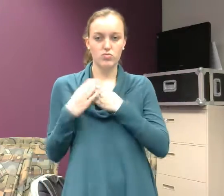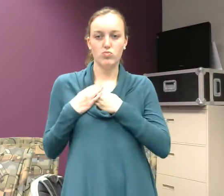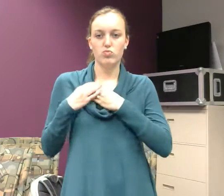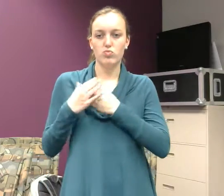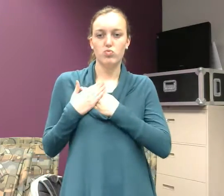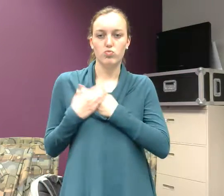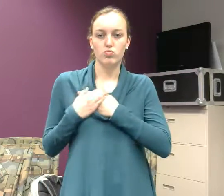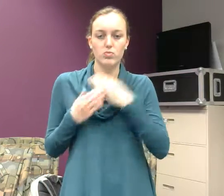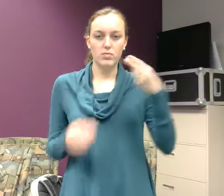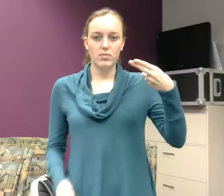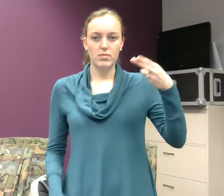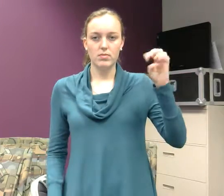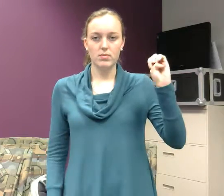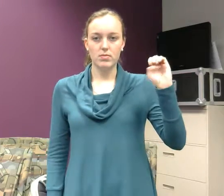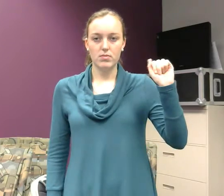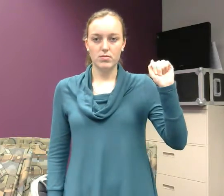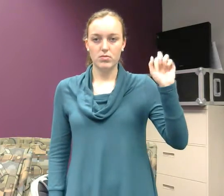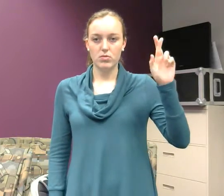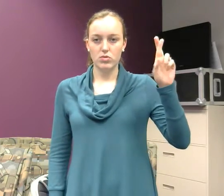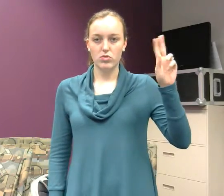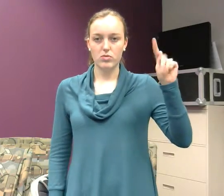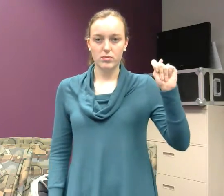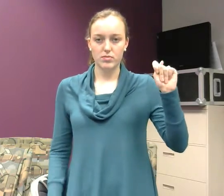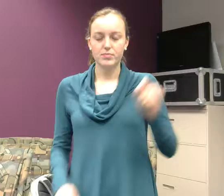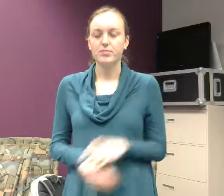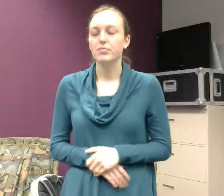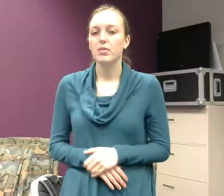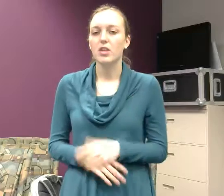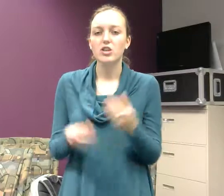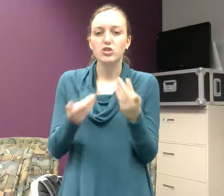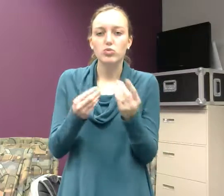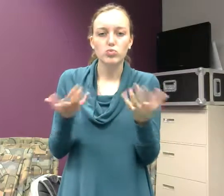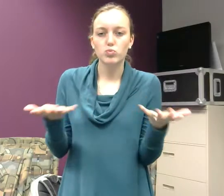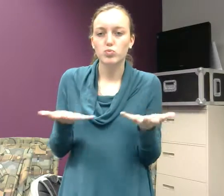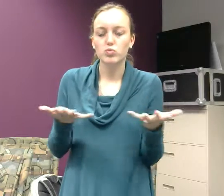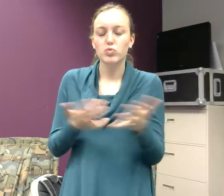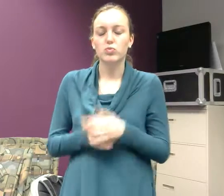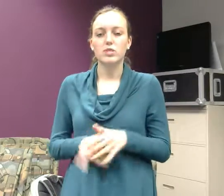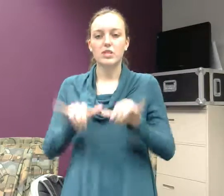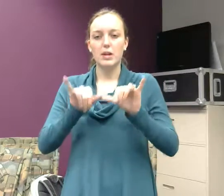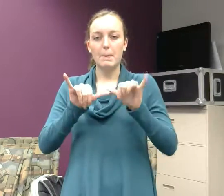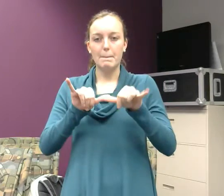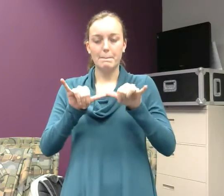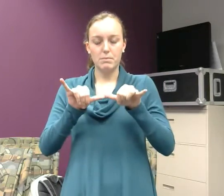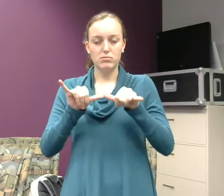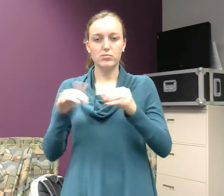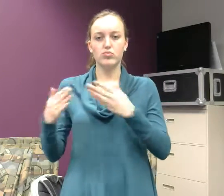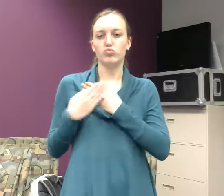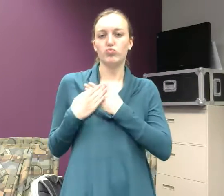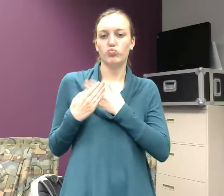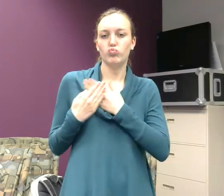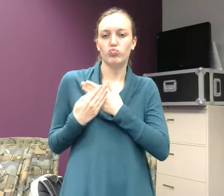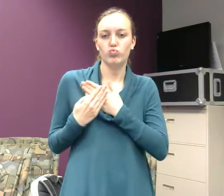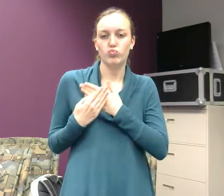rate. And we're going to go and make a graph, and we'll have 3 different activities. The